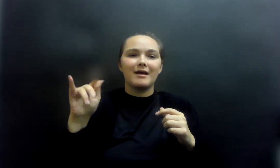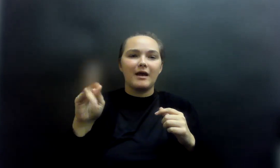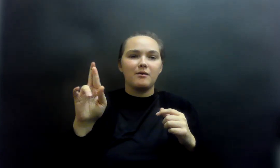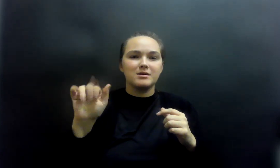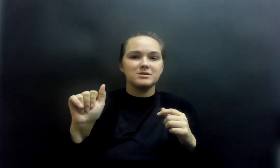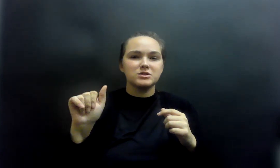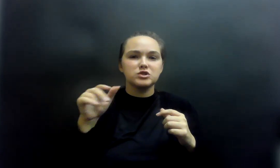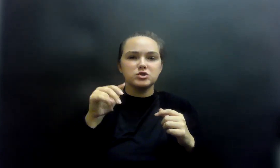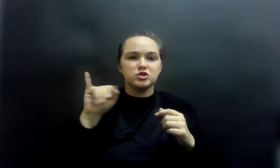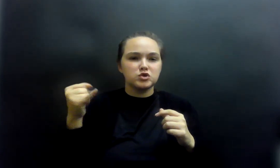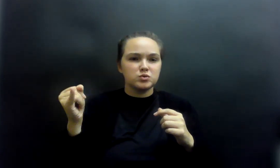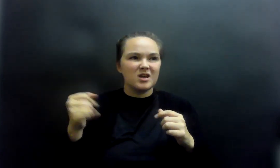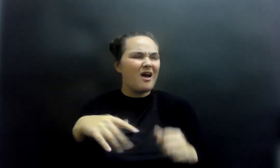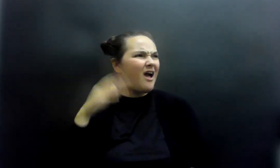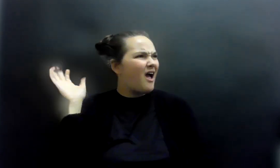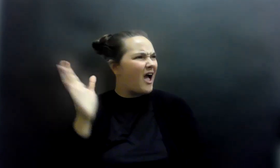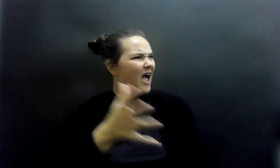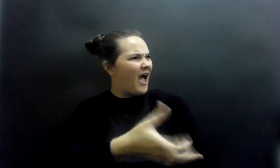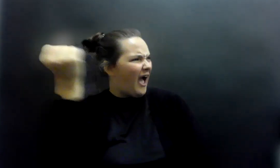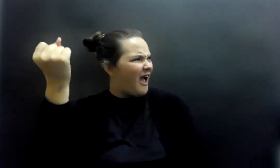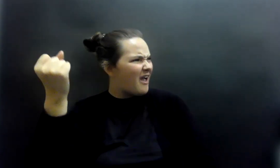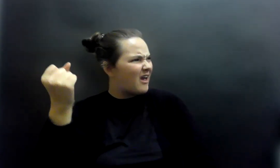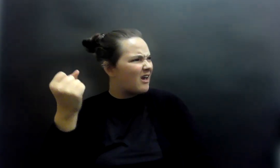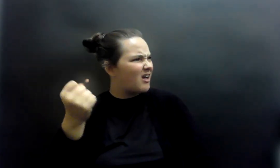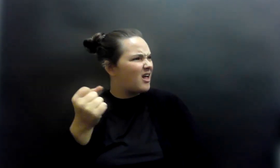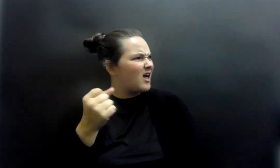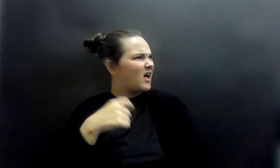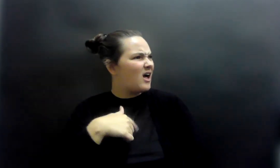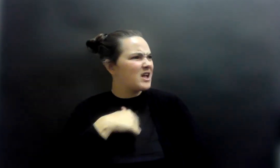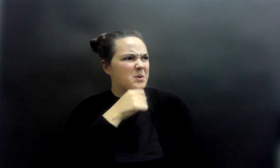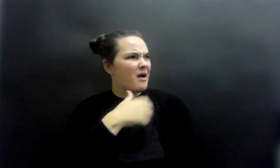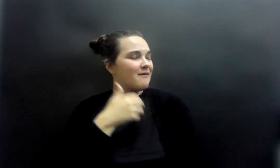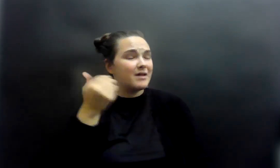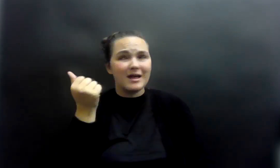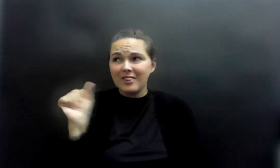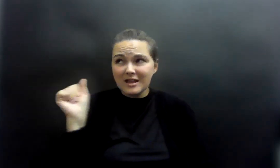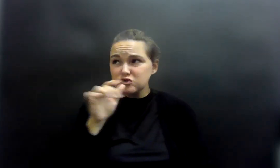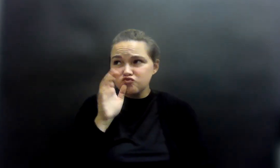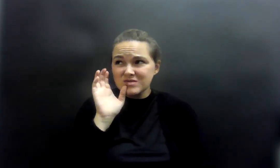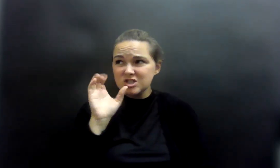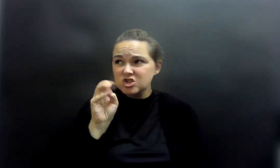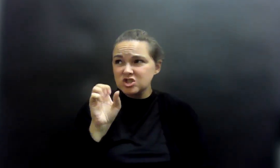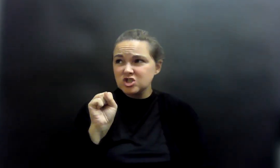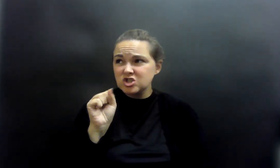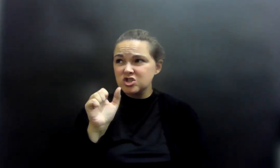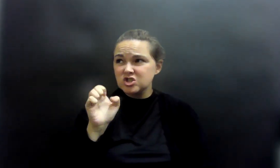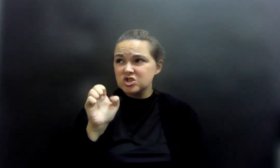Hey! She grabbed it back. I don't have anything to drink. Sean wailed. That's